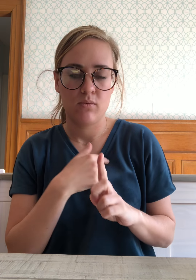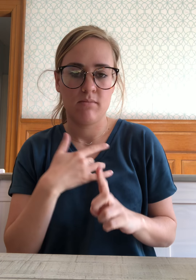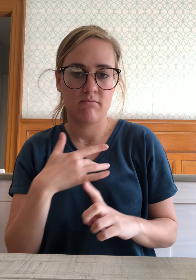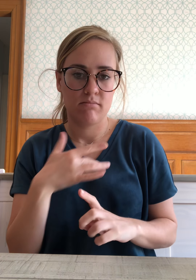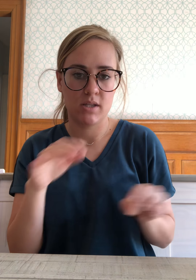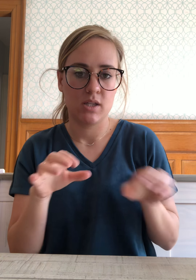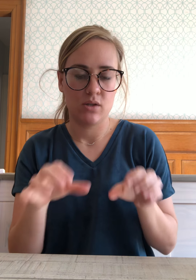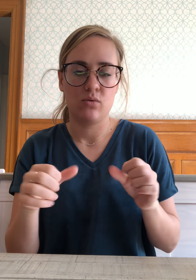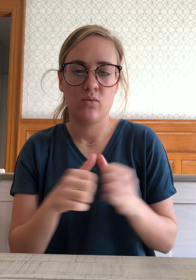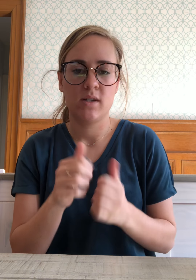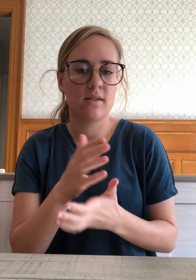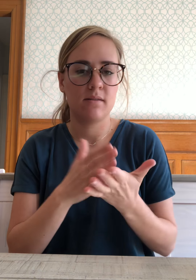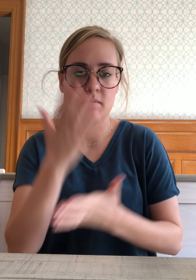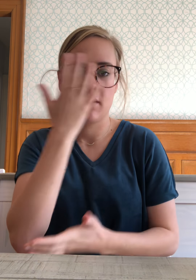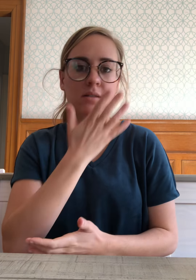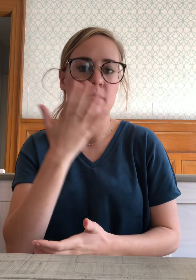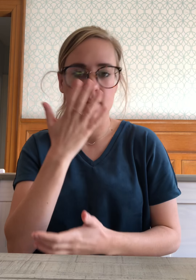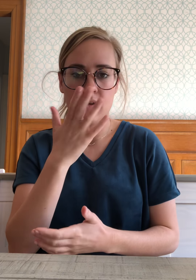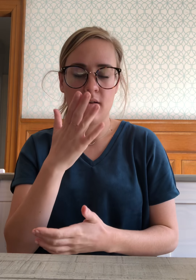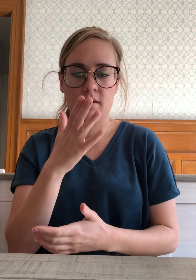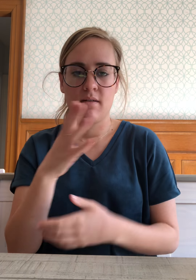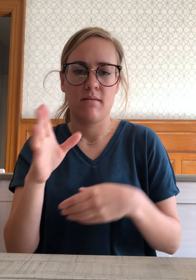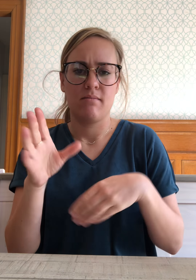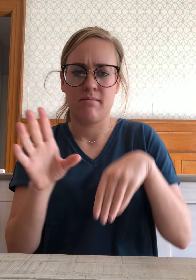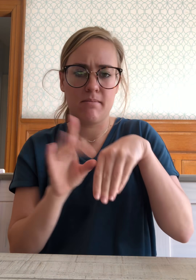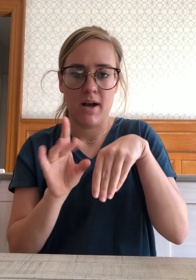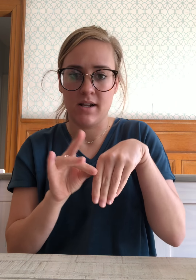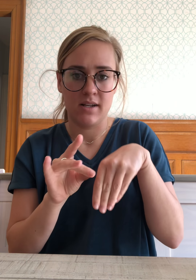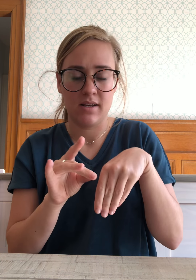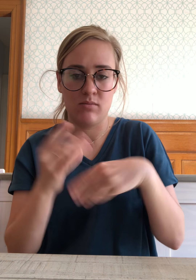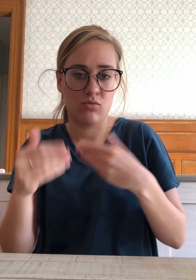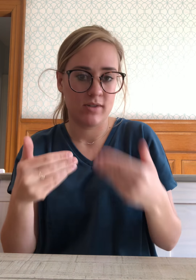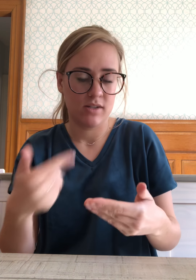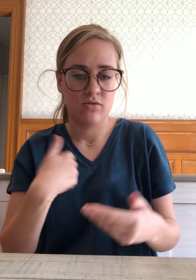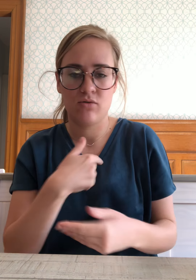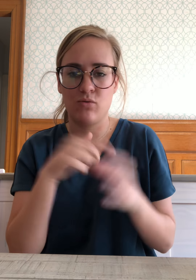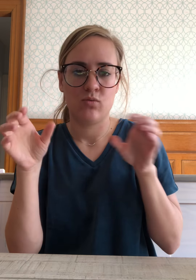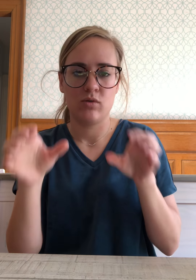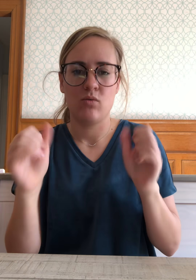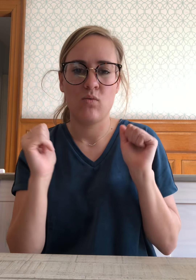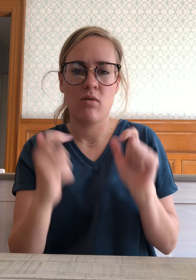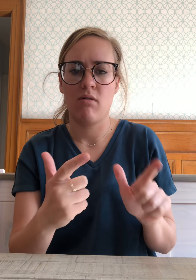kind of cosmetic bonding procedure, done all the time in clinical practice.